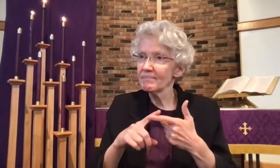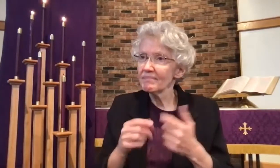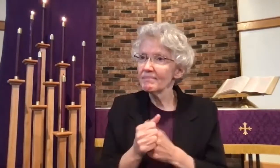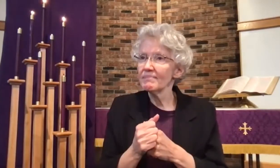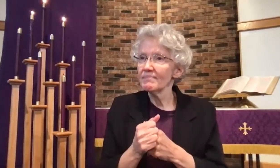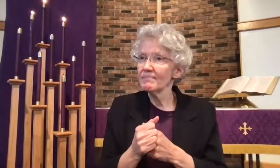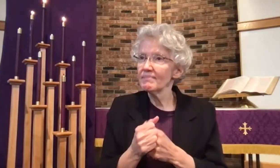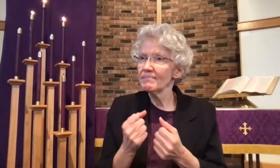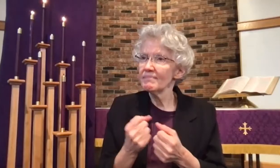A second example